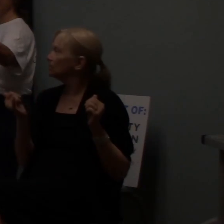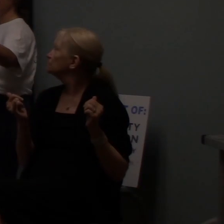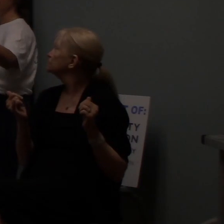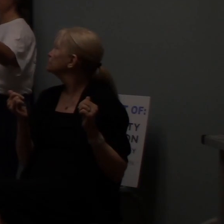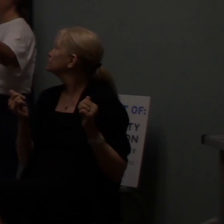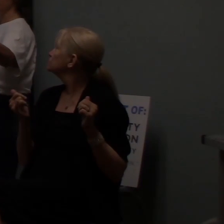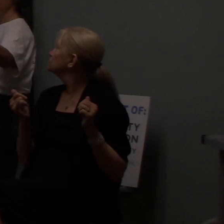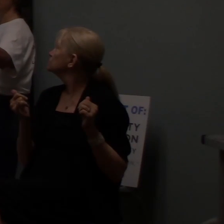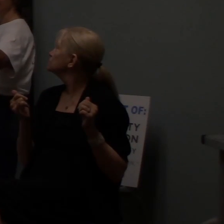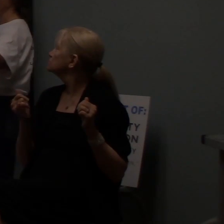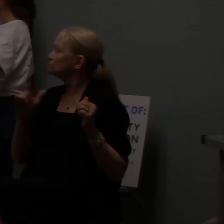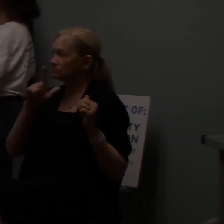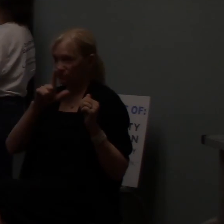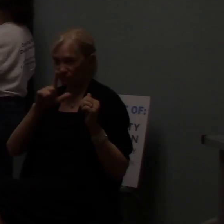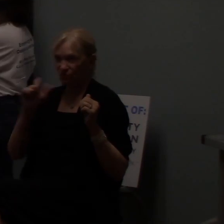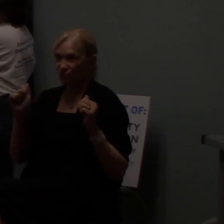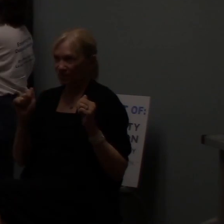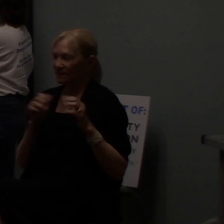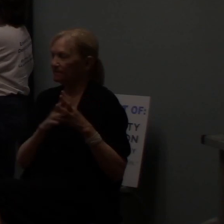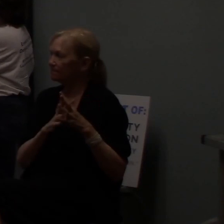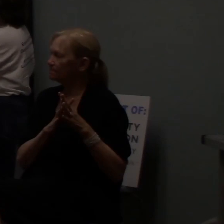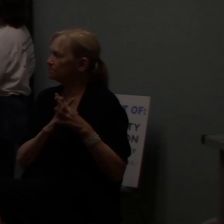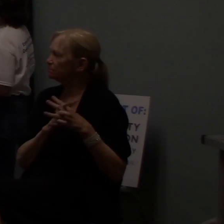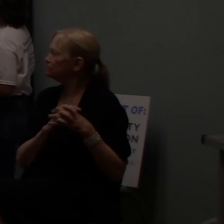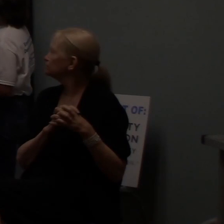Like California or Louisiana, yeah.